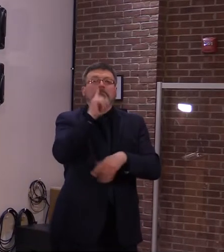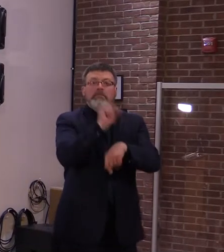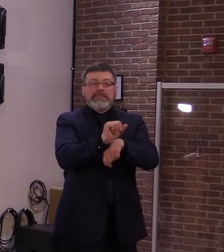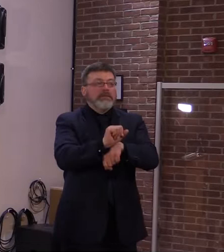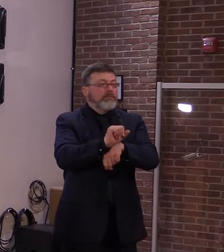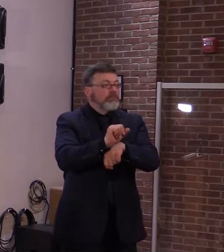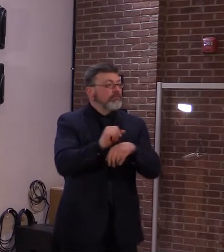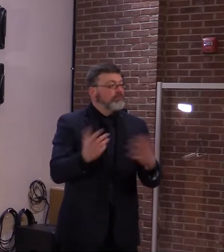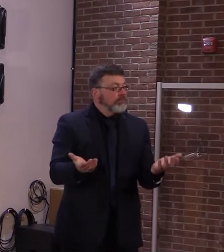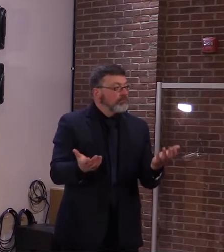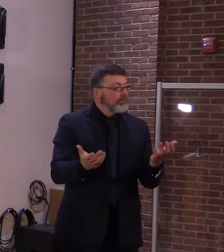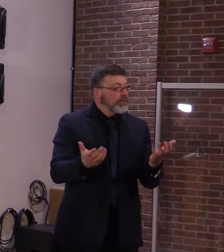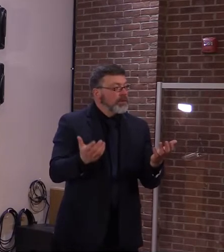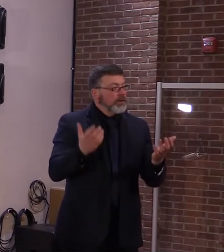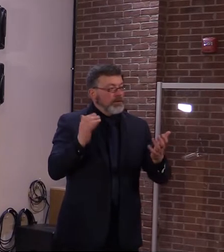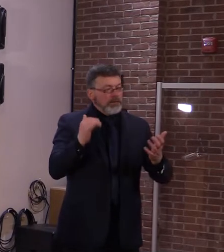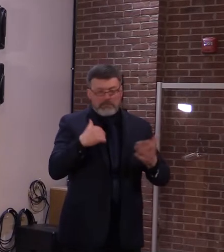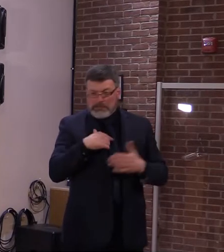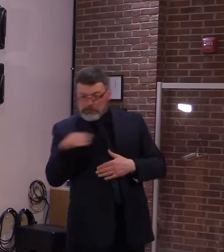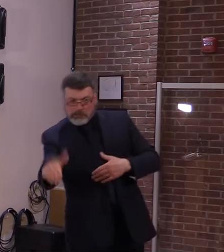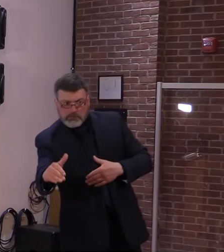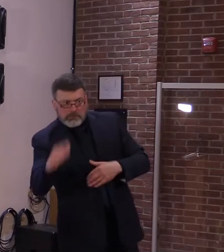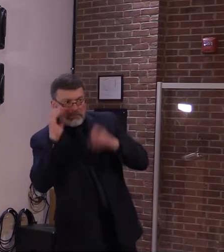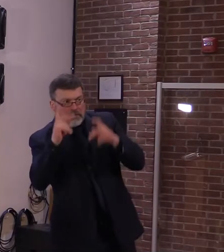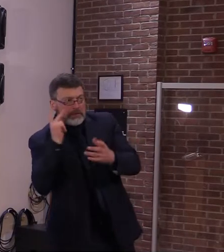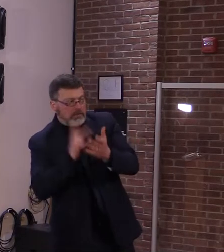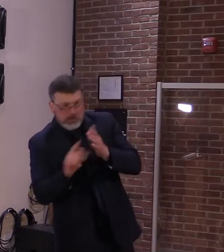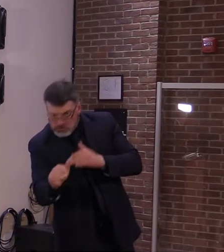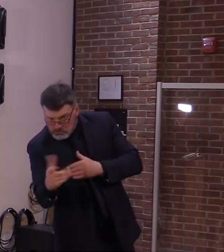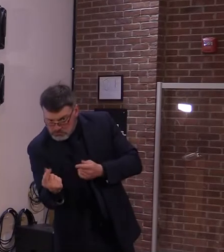of what we're seeing as we move forward.